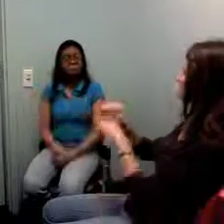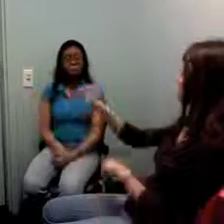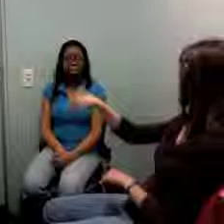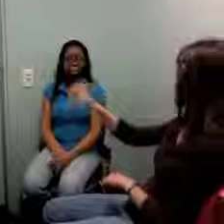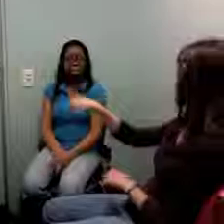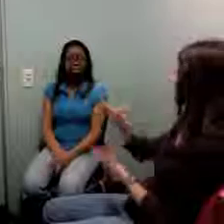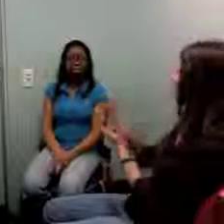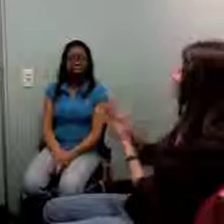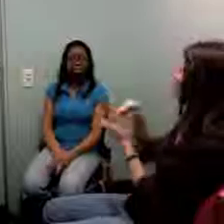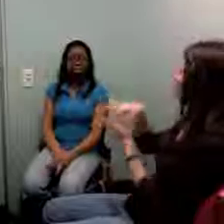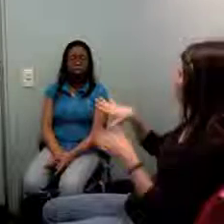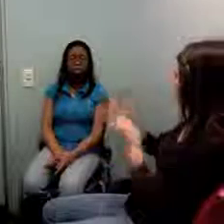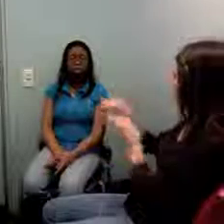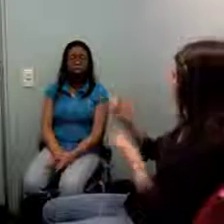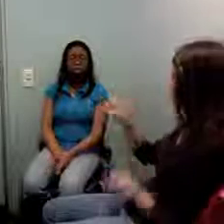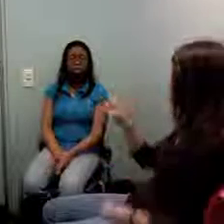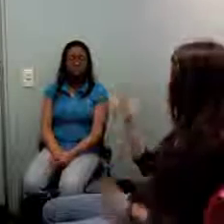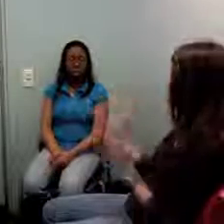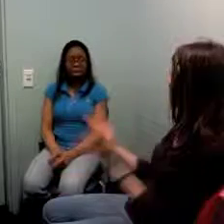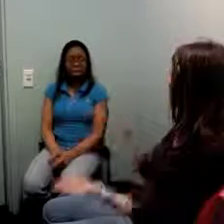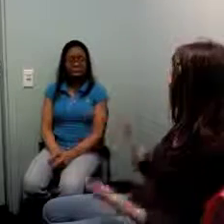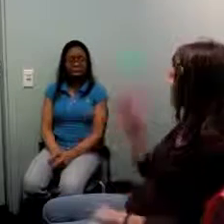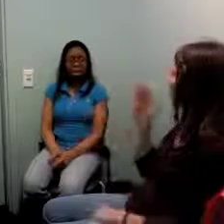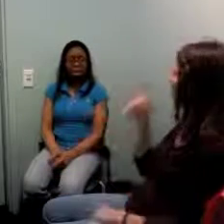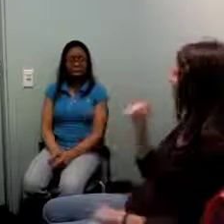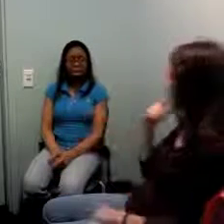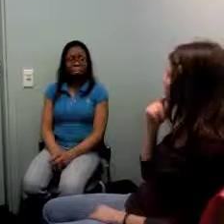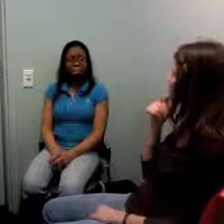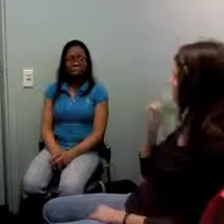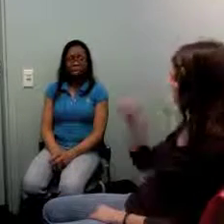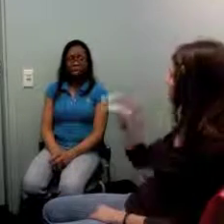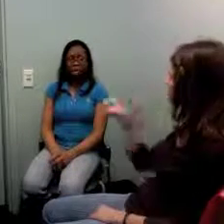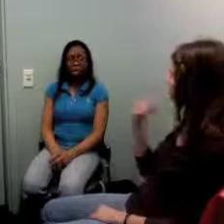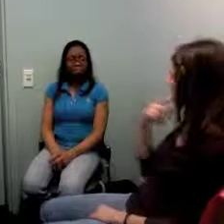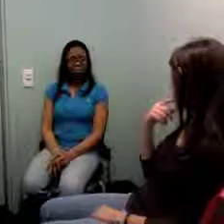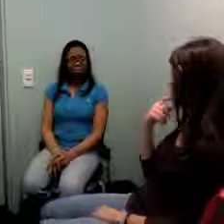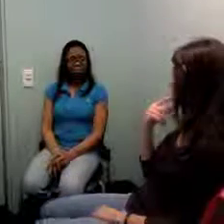Maybe they'll reduce it for the students. Yeah, maybe. Why not?